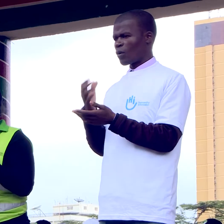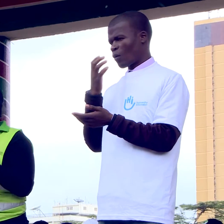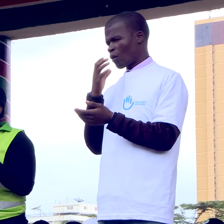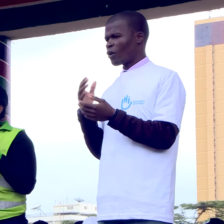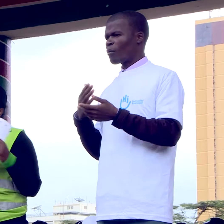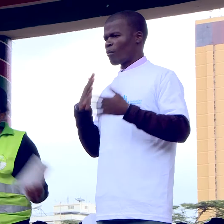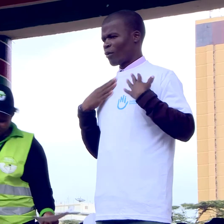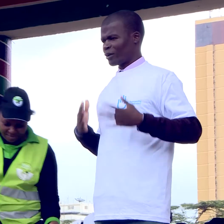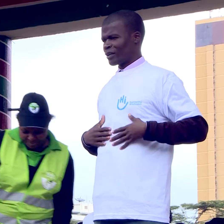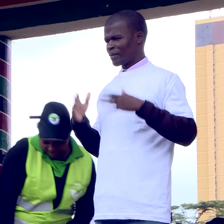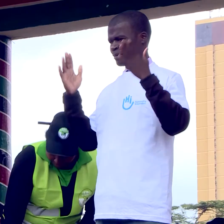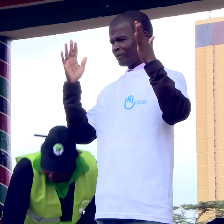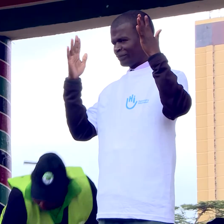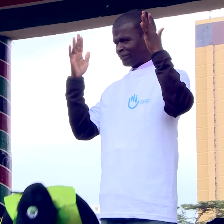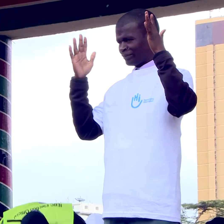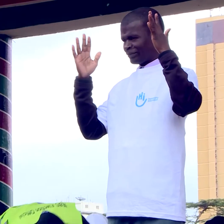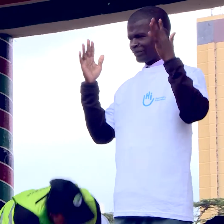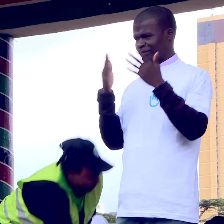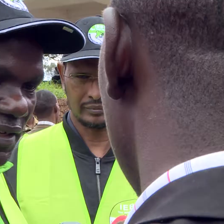the rest of your day. Asanteni.